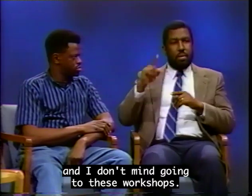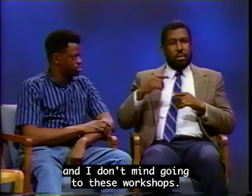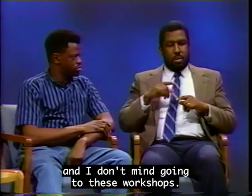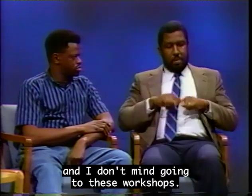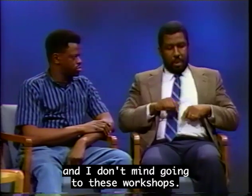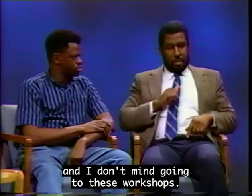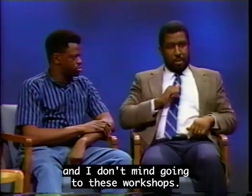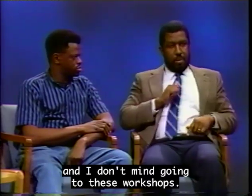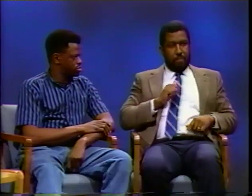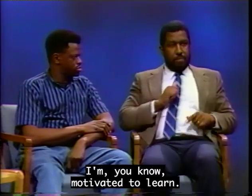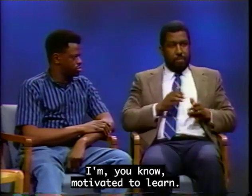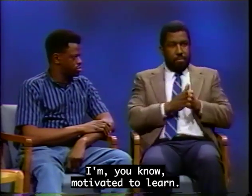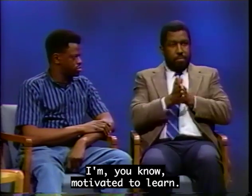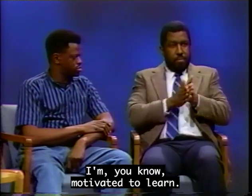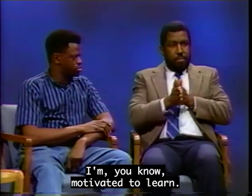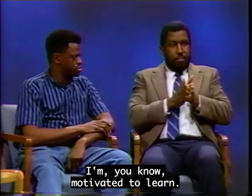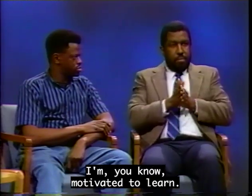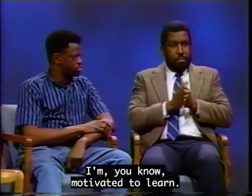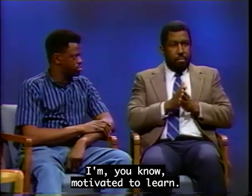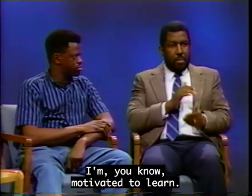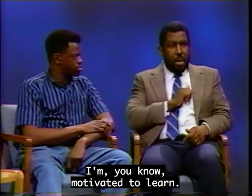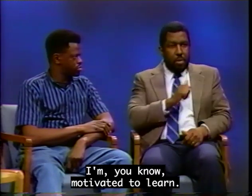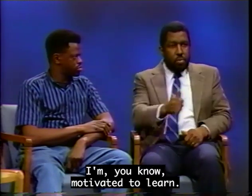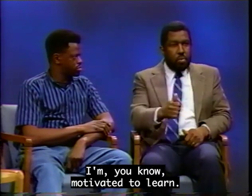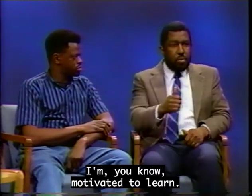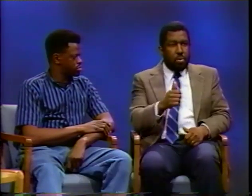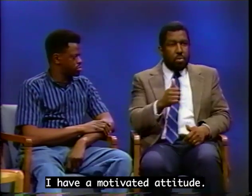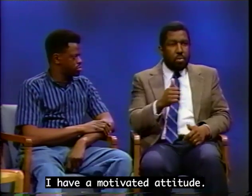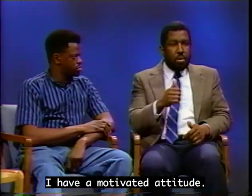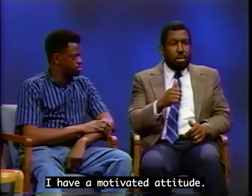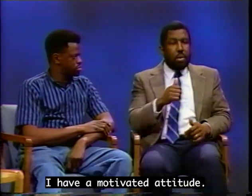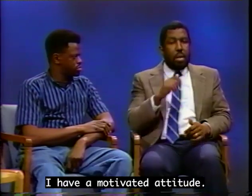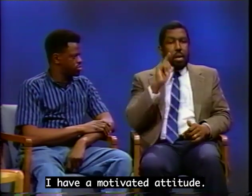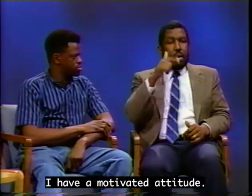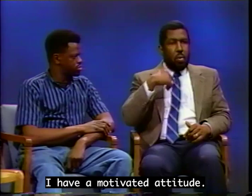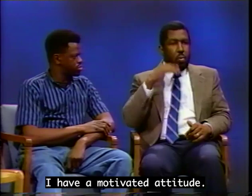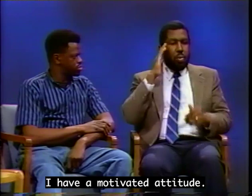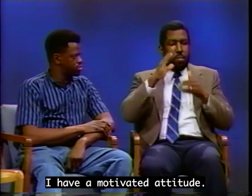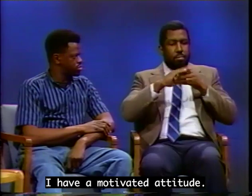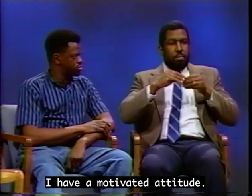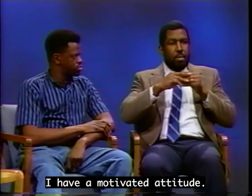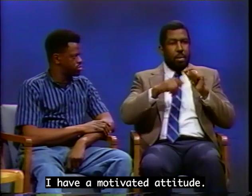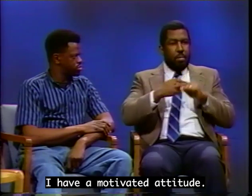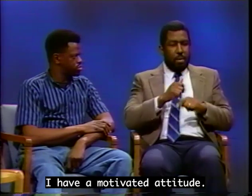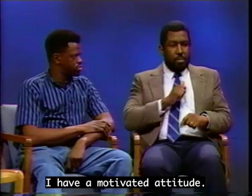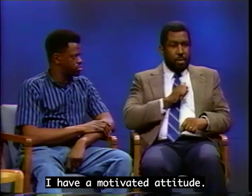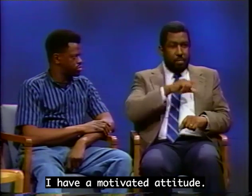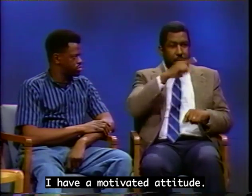these workshops. I'm, you know, motivated to learn. I have a motivated attitude.